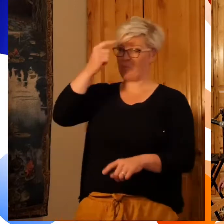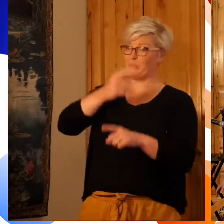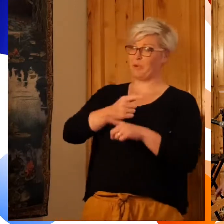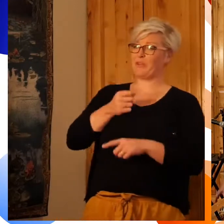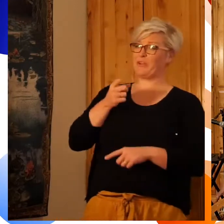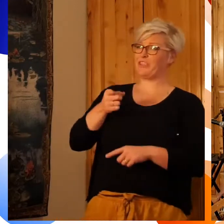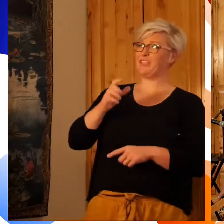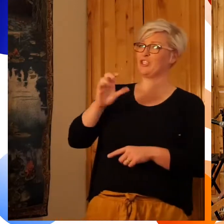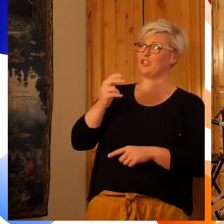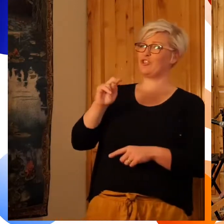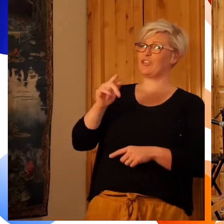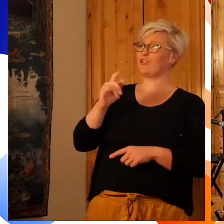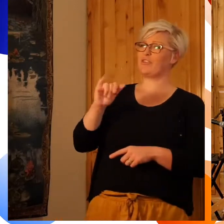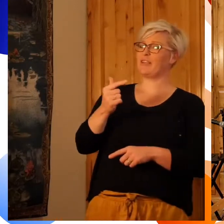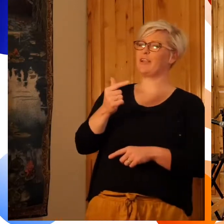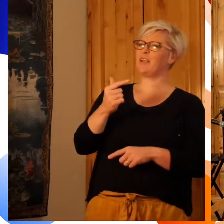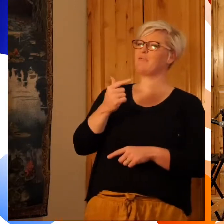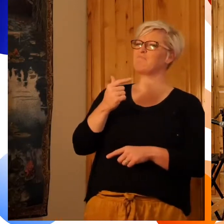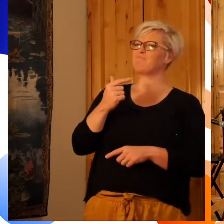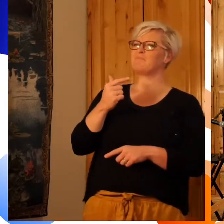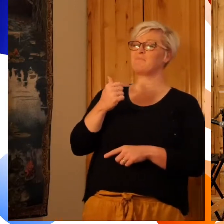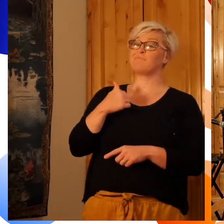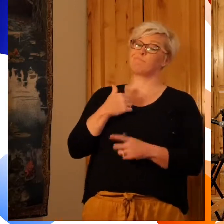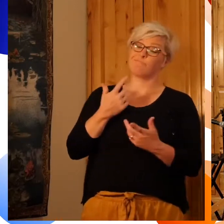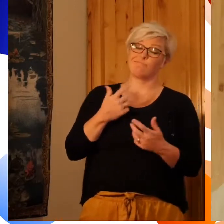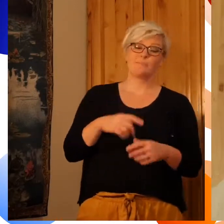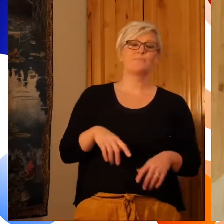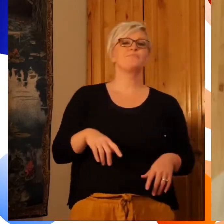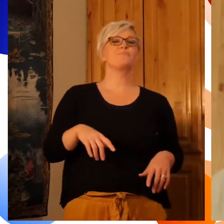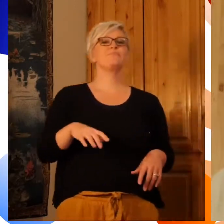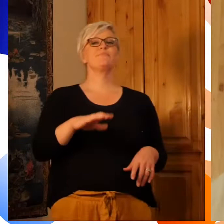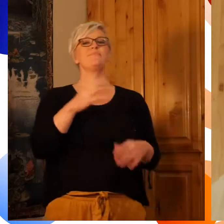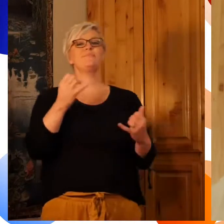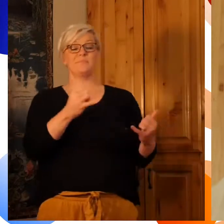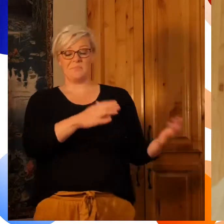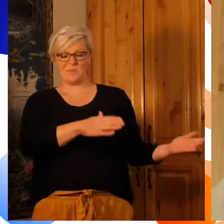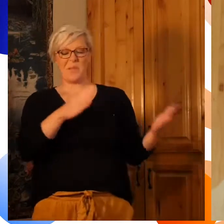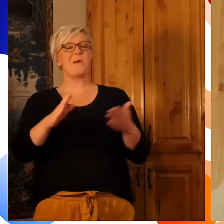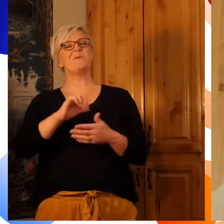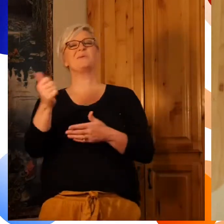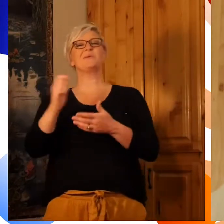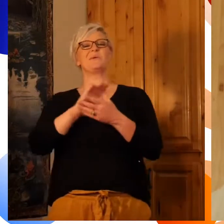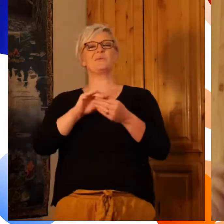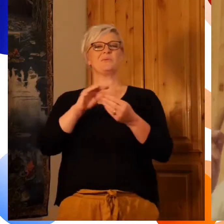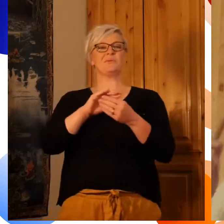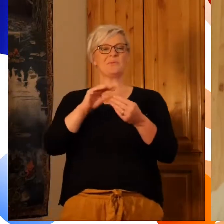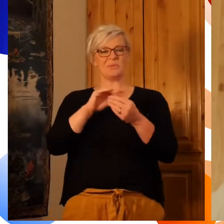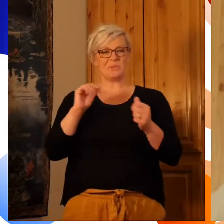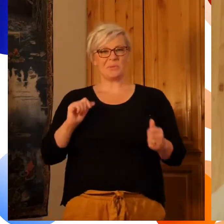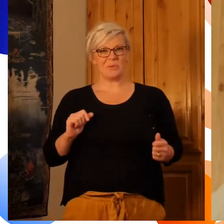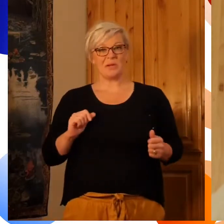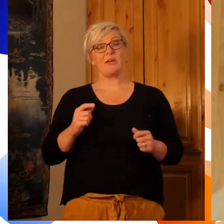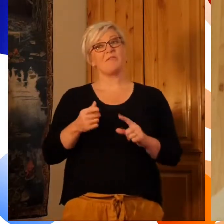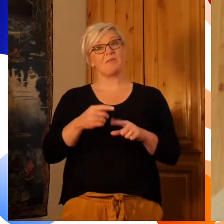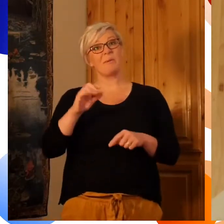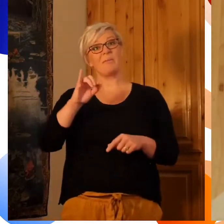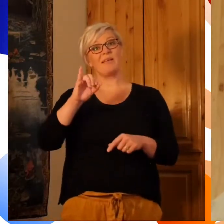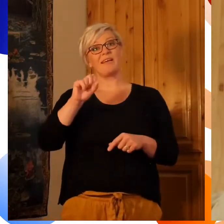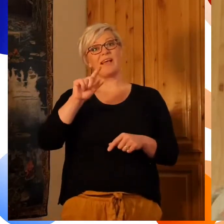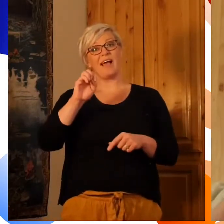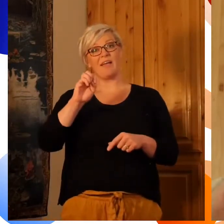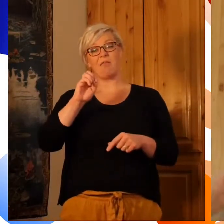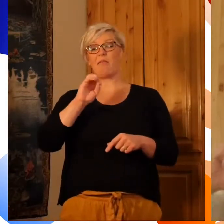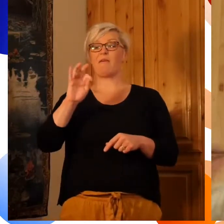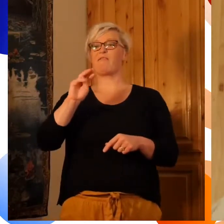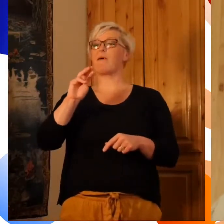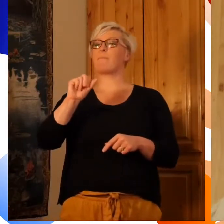is called The Fairy Cup of Crookmallow. It's also from the Isle of Man. And I have heard many a Manxman